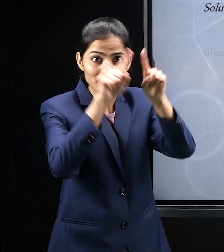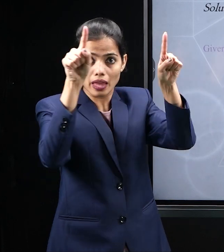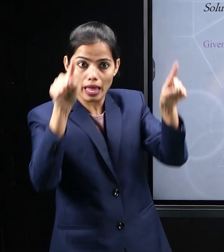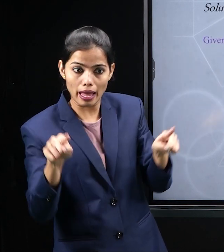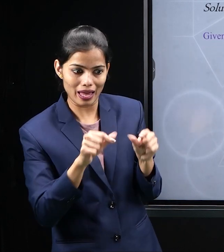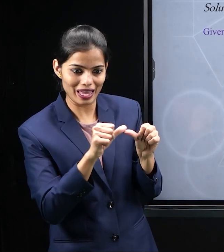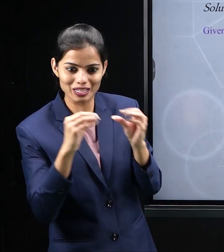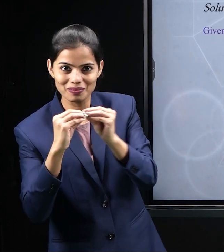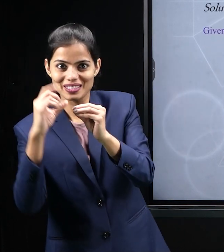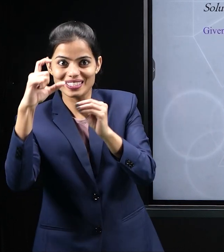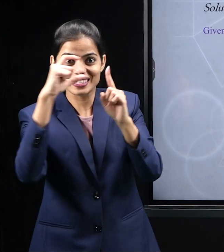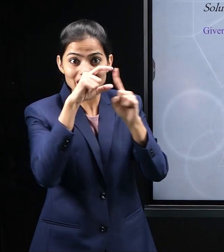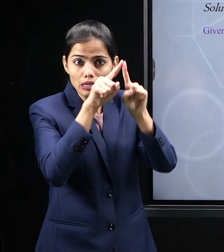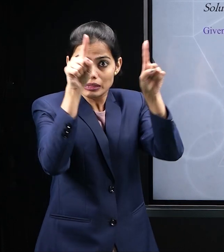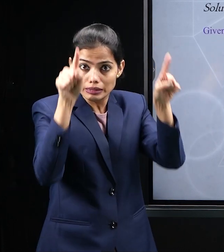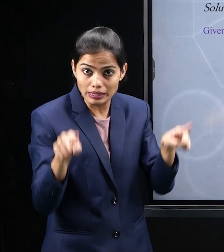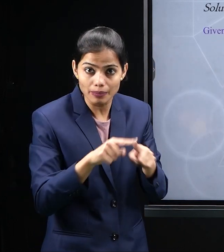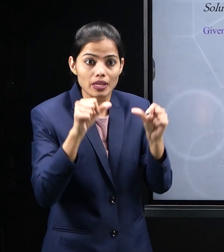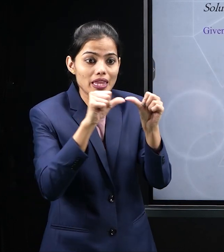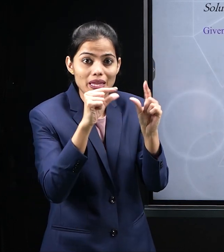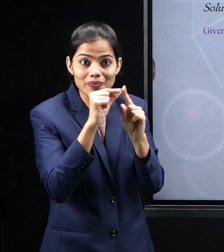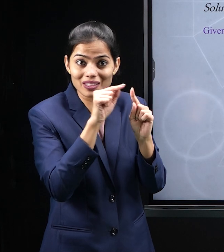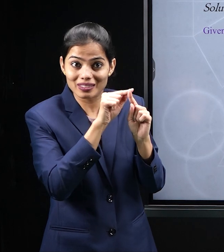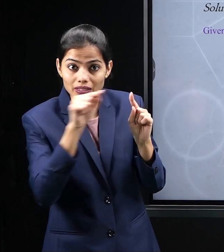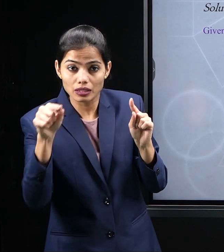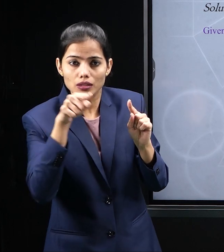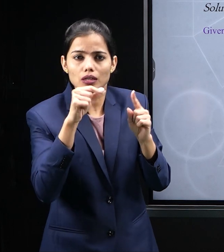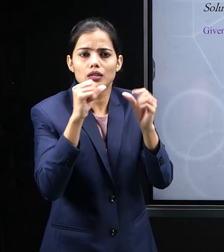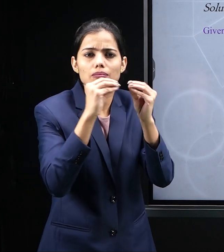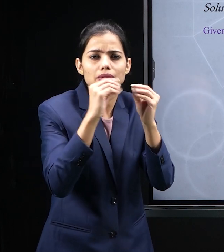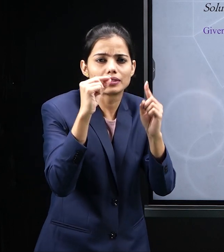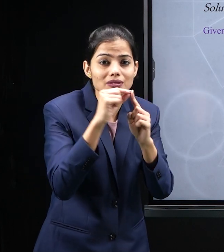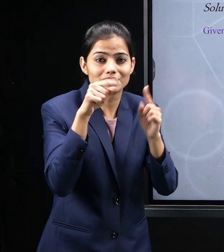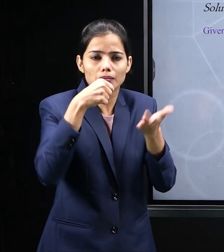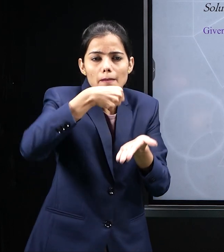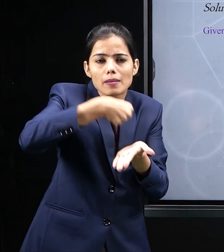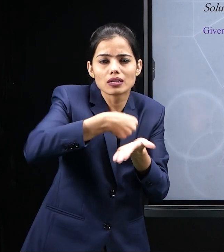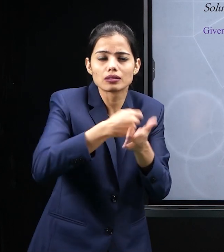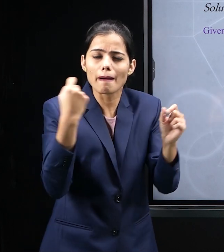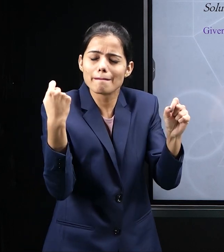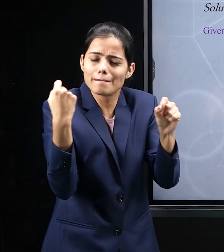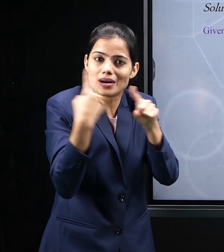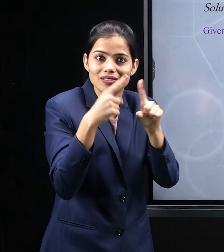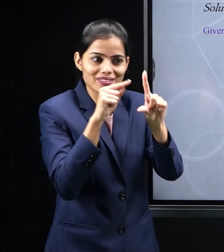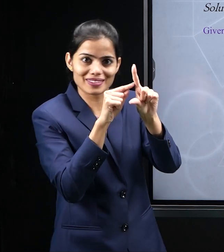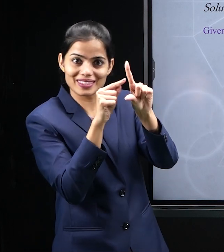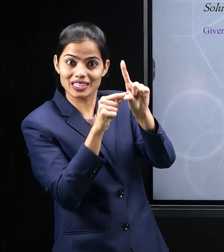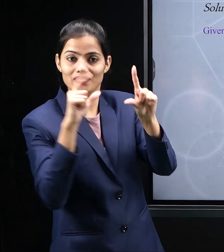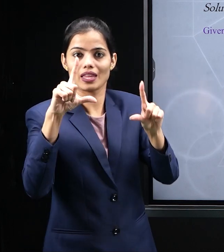ABCD is a parallelogram. AP and BP are bisectors of consecutive angles, angle